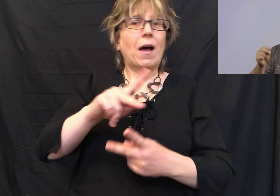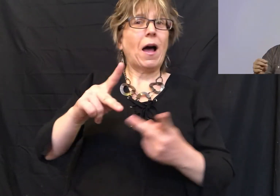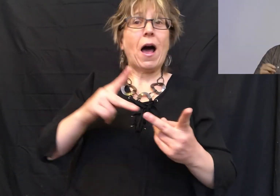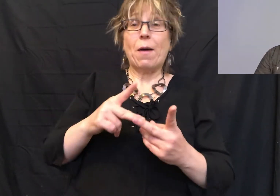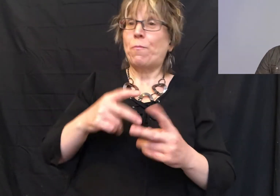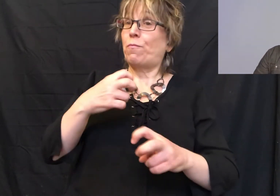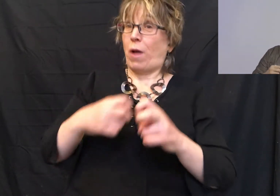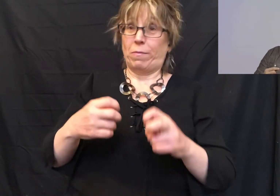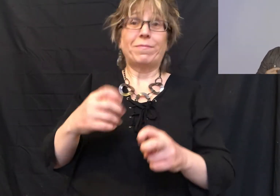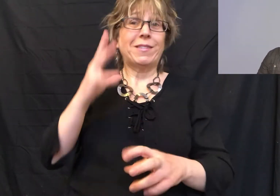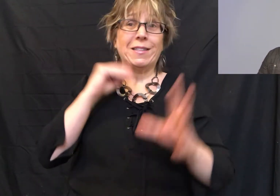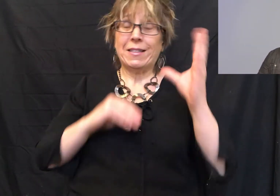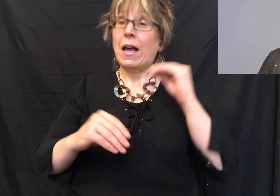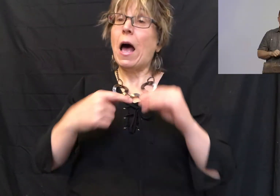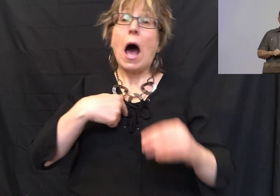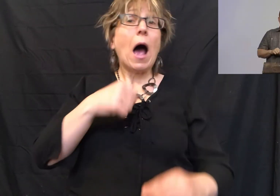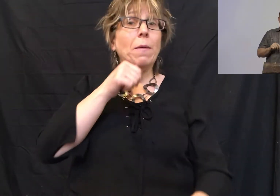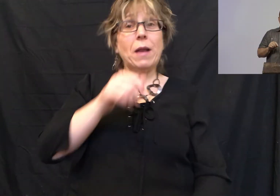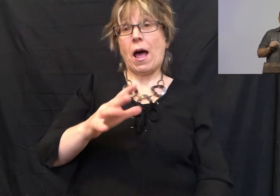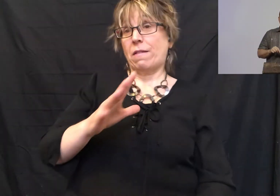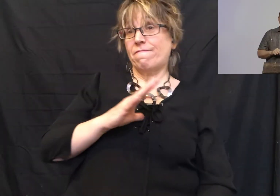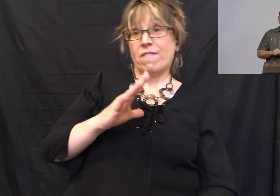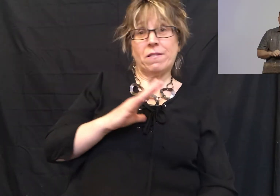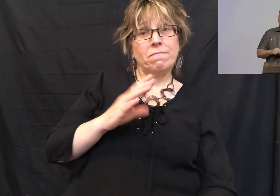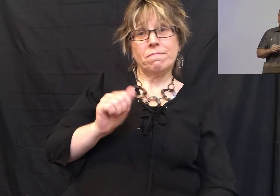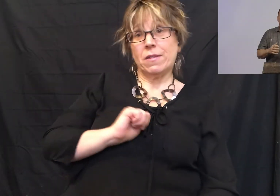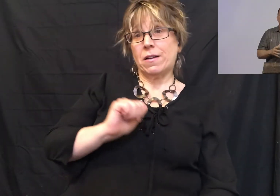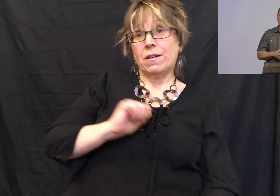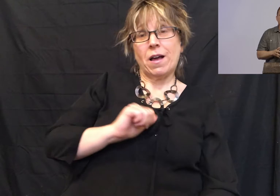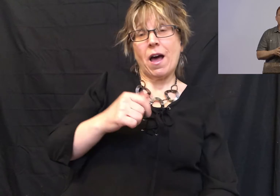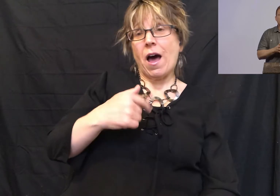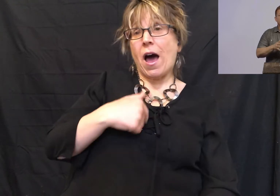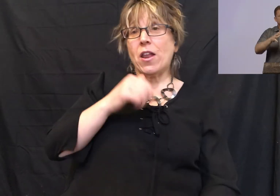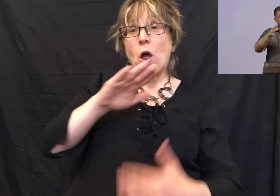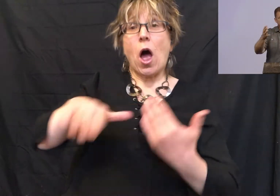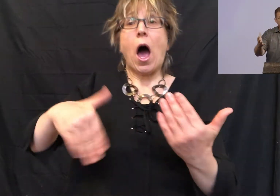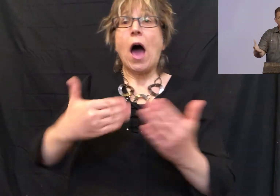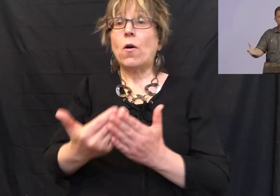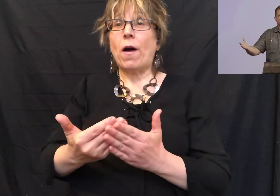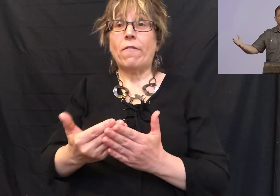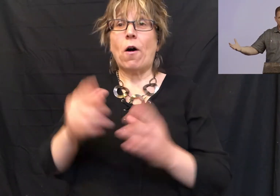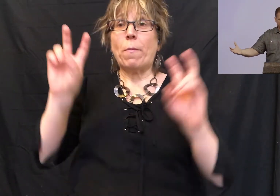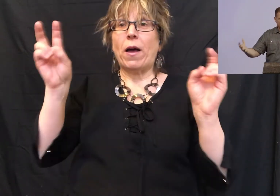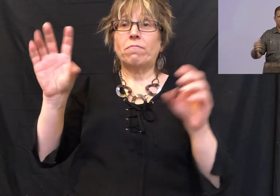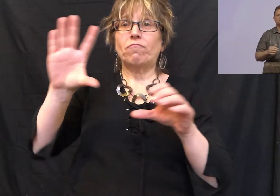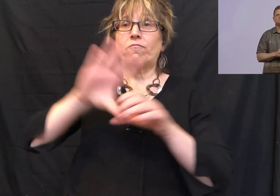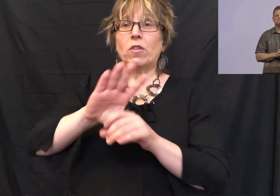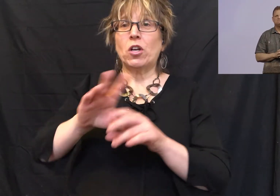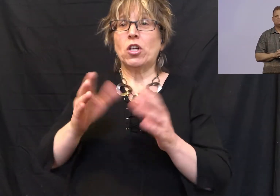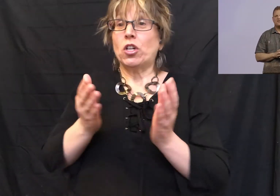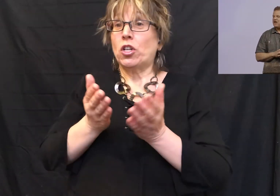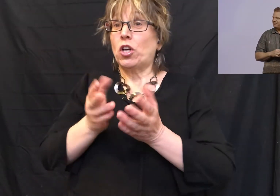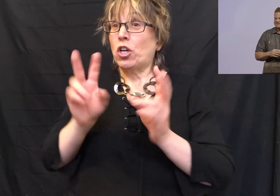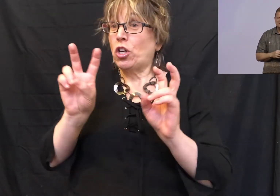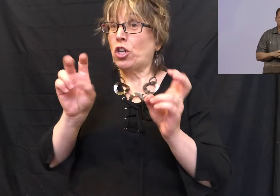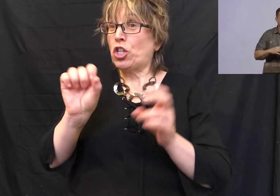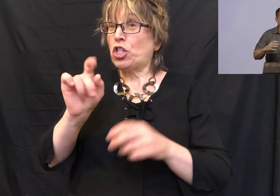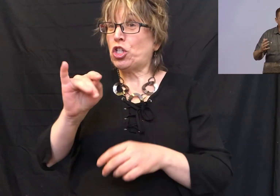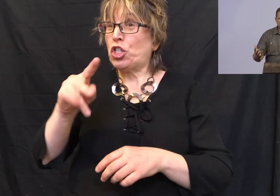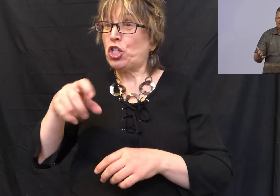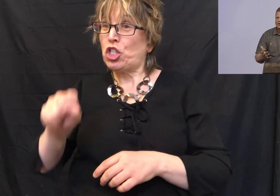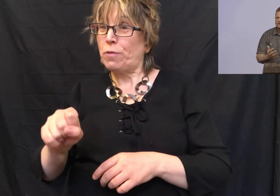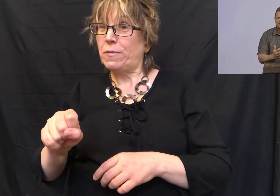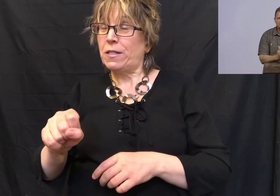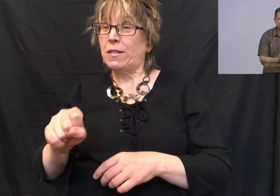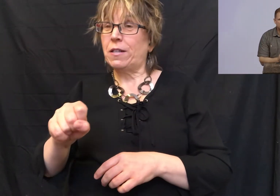have issues. I'm not okay myself. I don't have all my ships together.